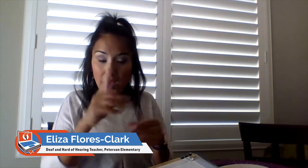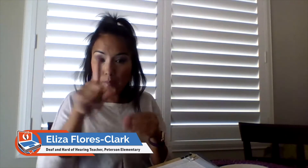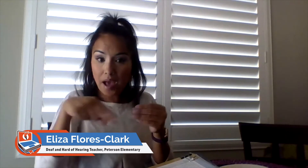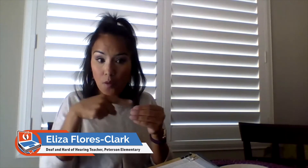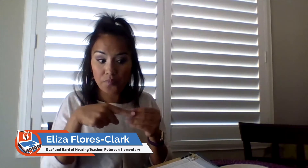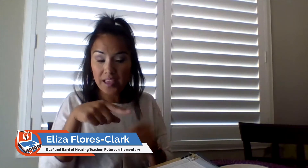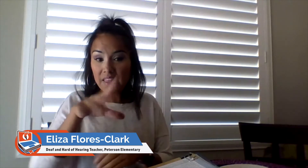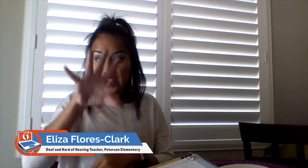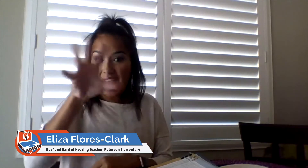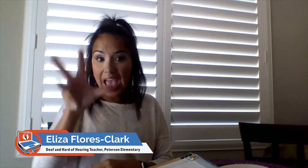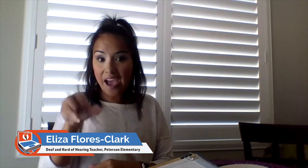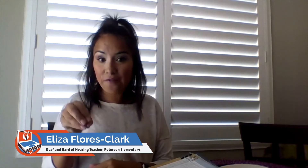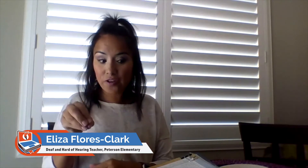about